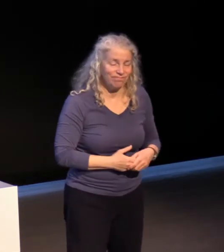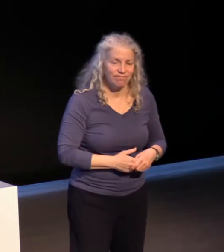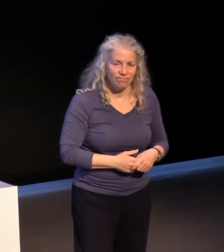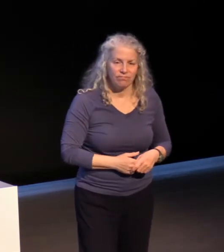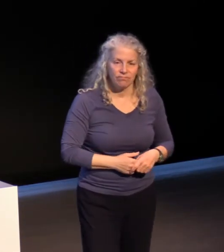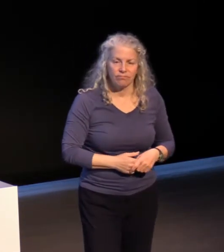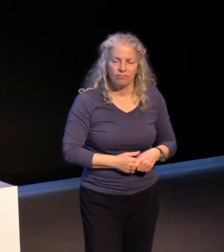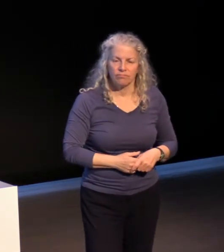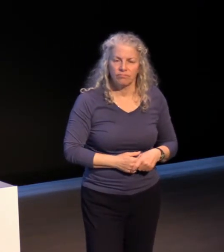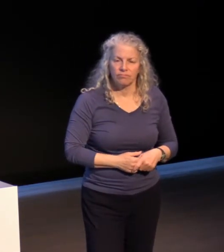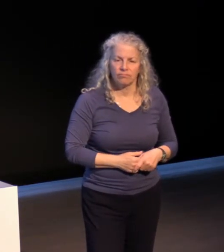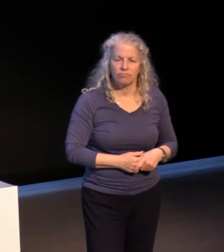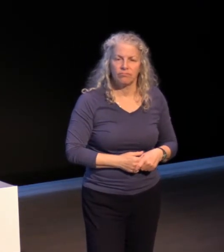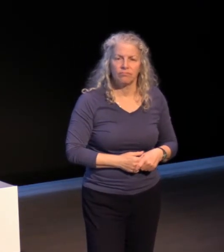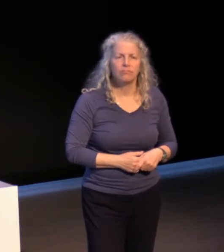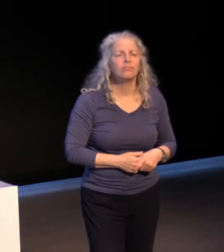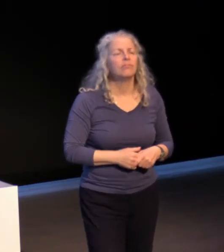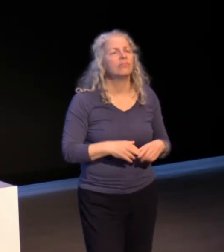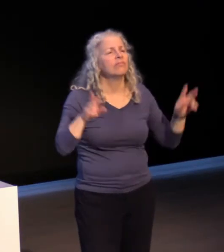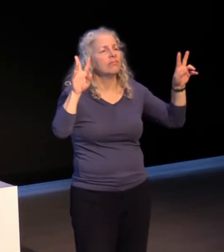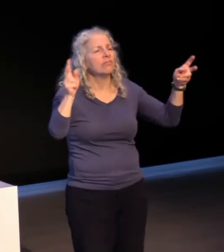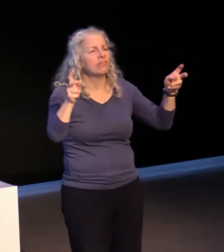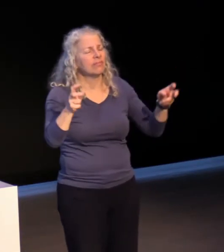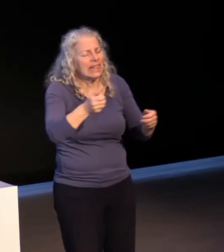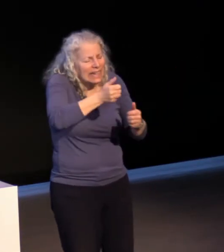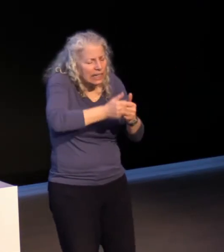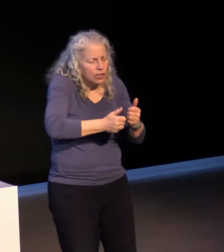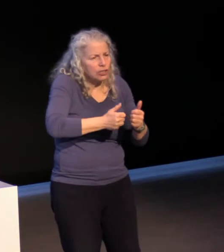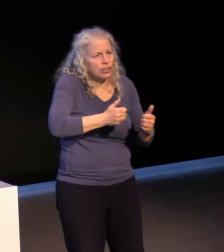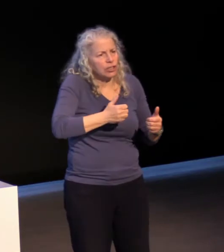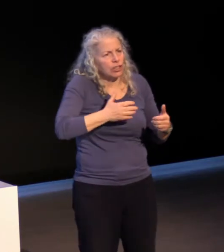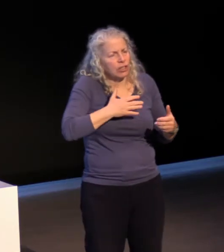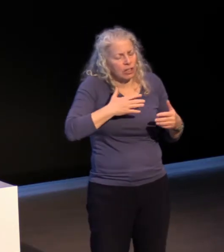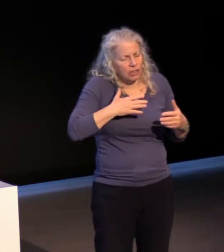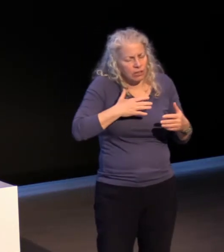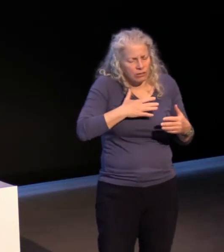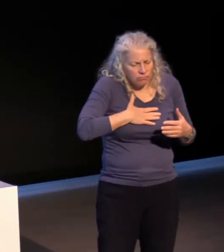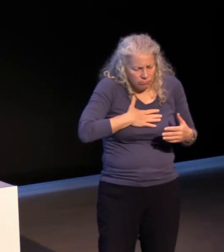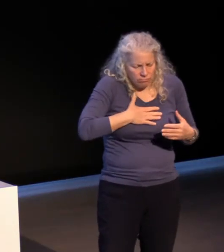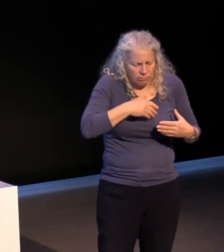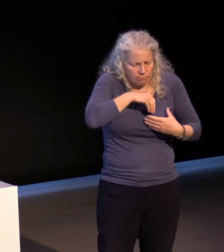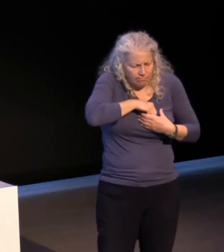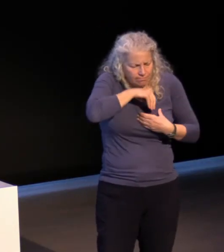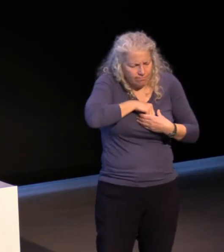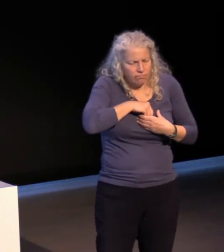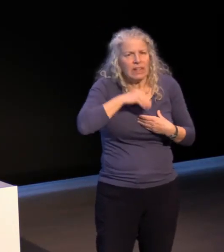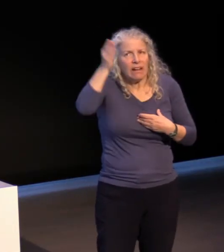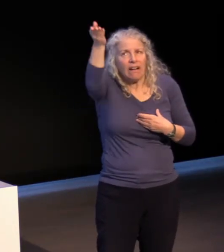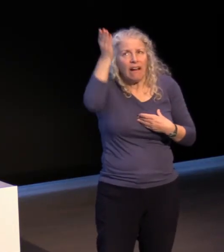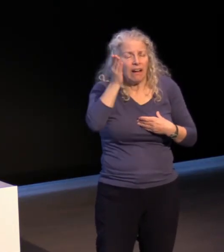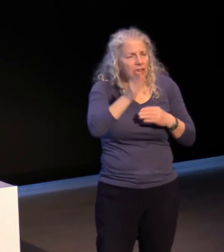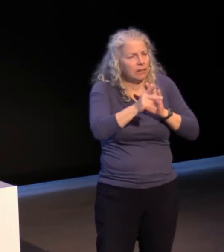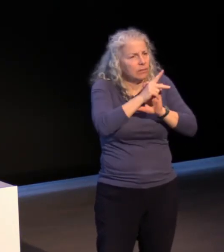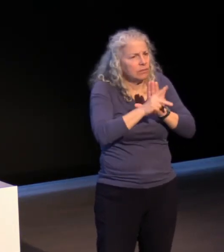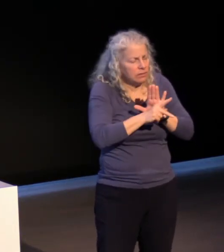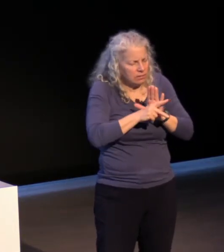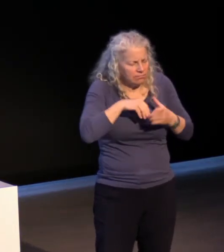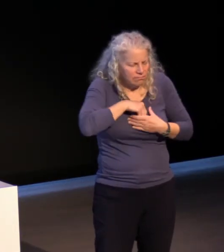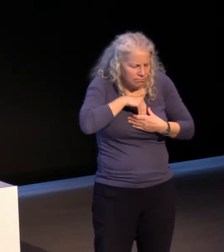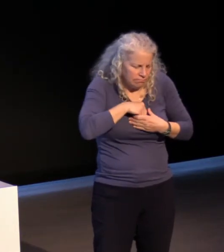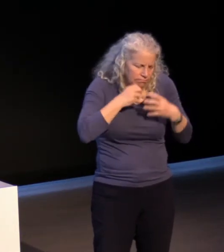In every human breast, God has implanted a principle which we call love of